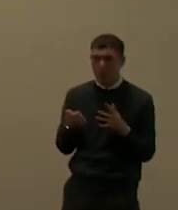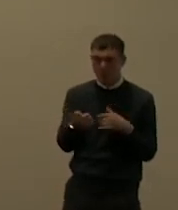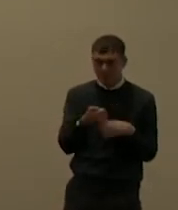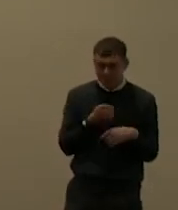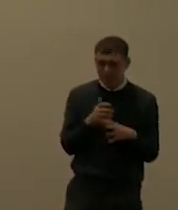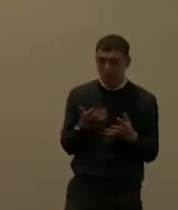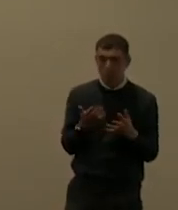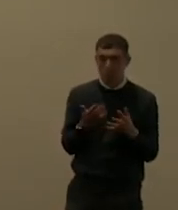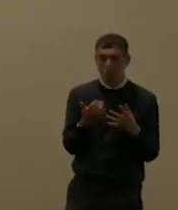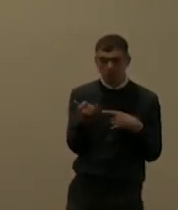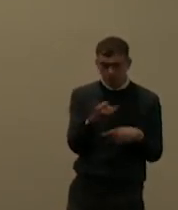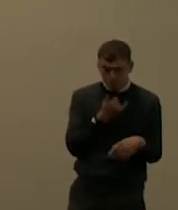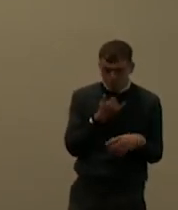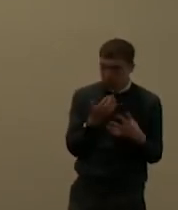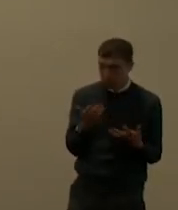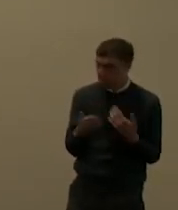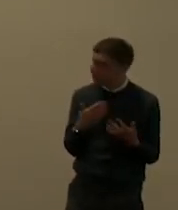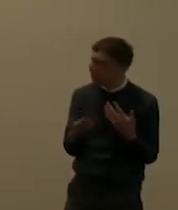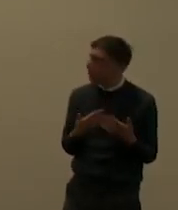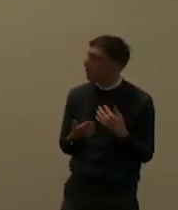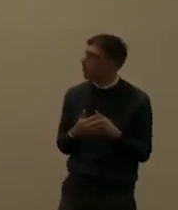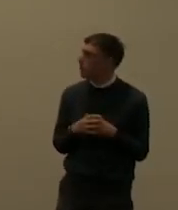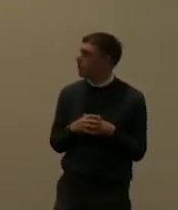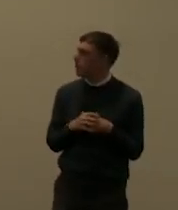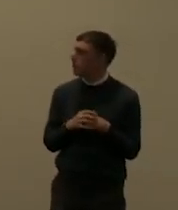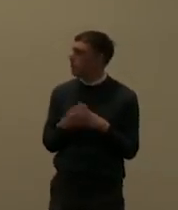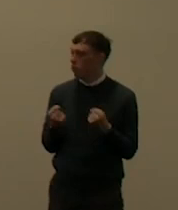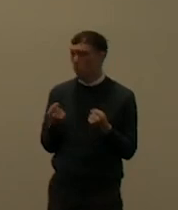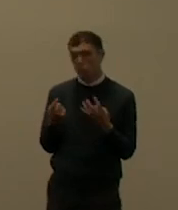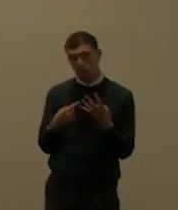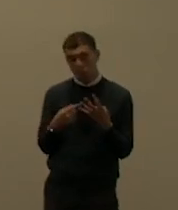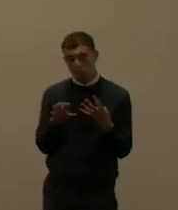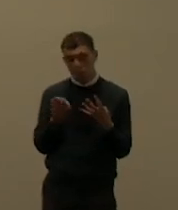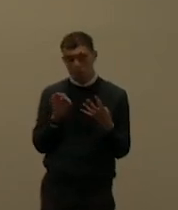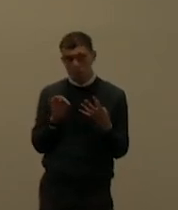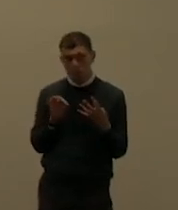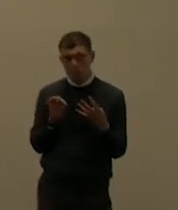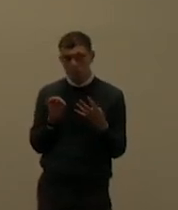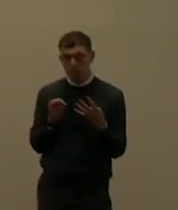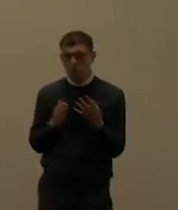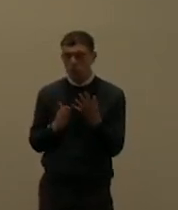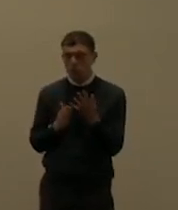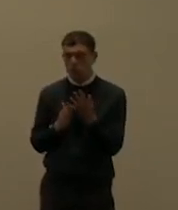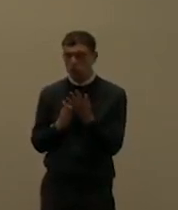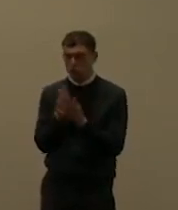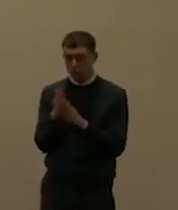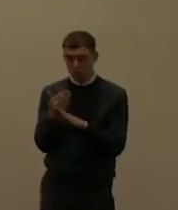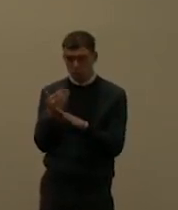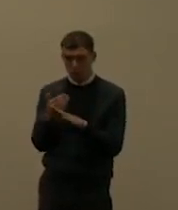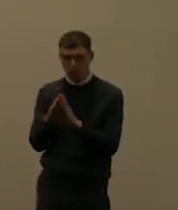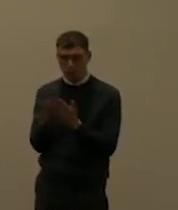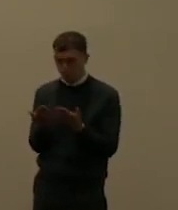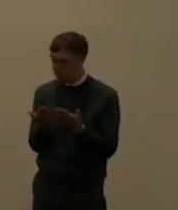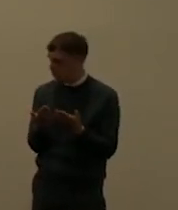or a voice notification if you want. Or you have the another option too. You can execute a runbook, an Azure